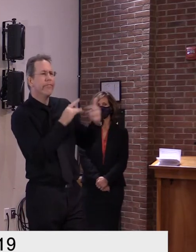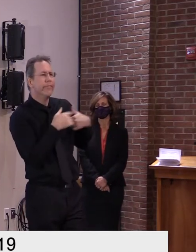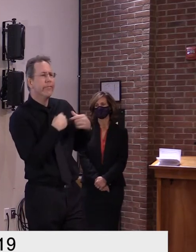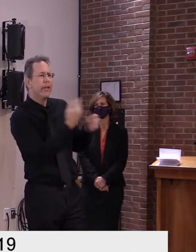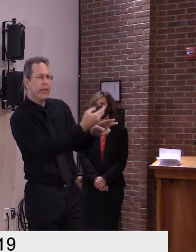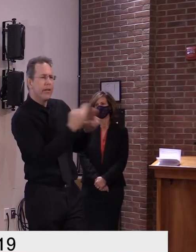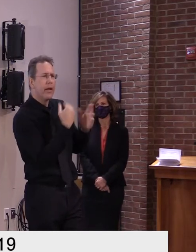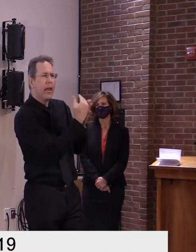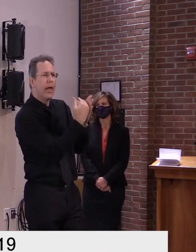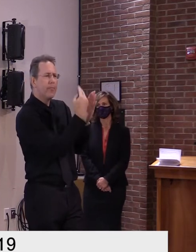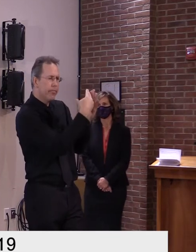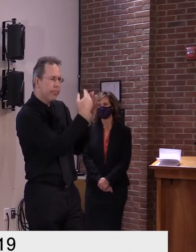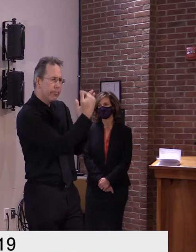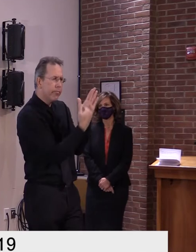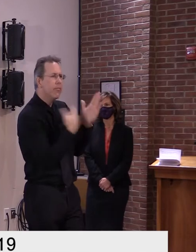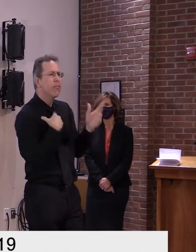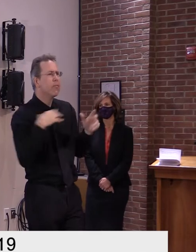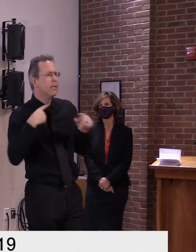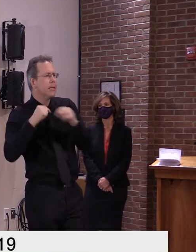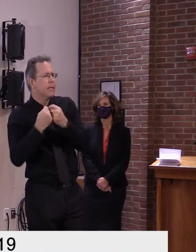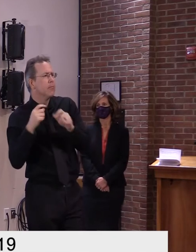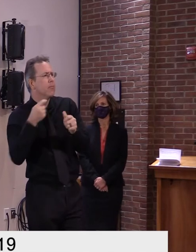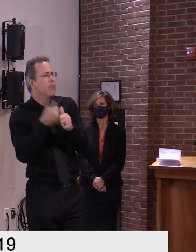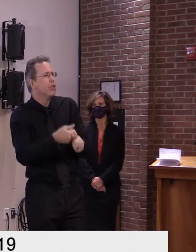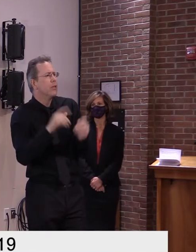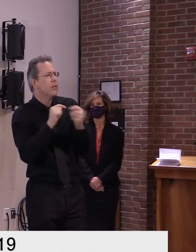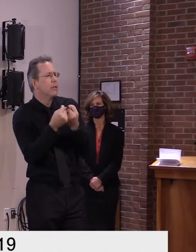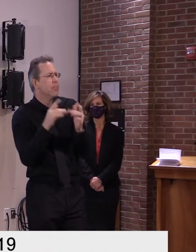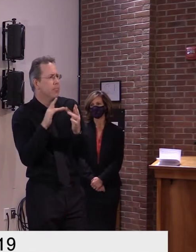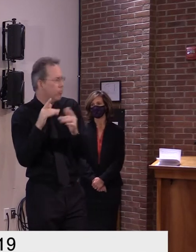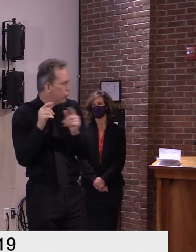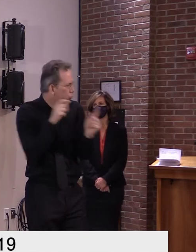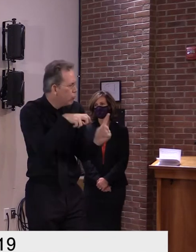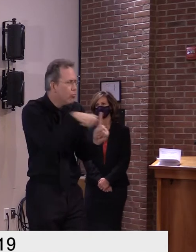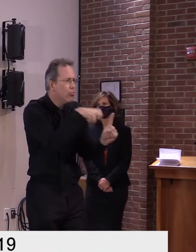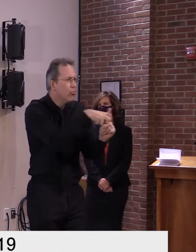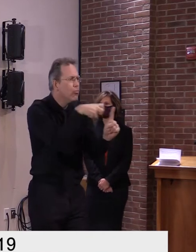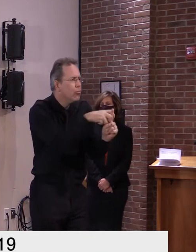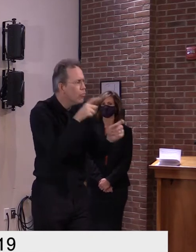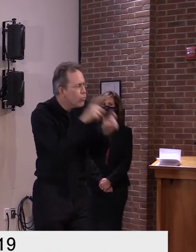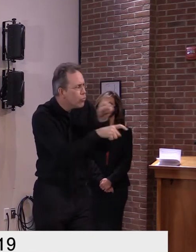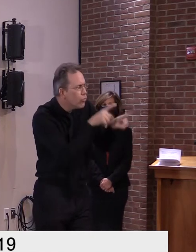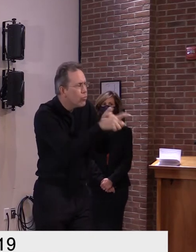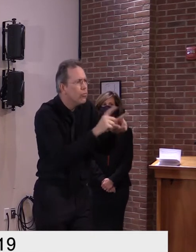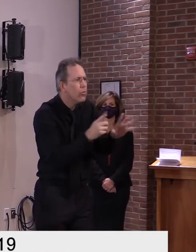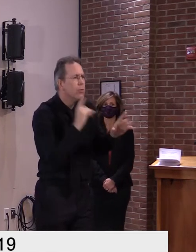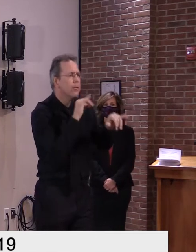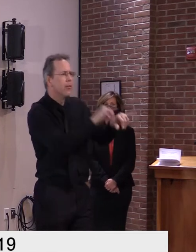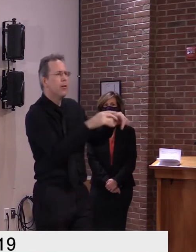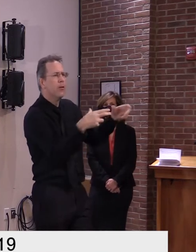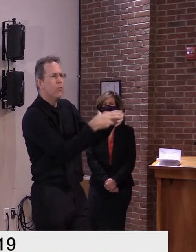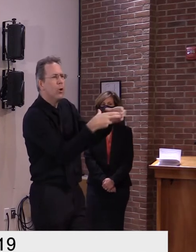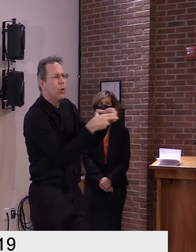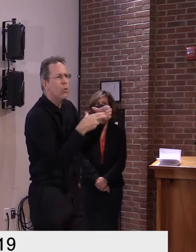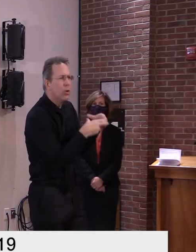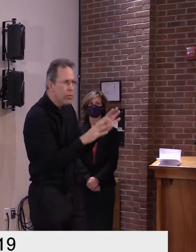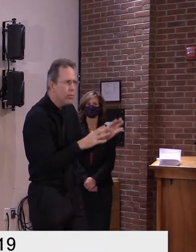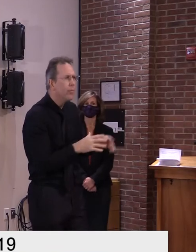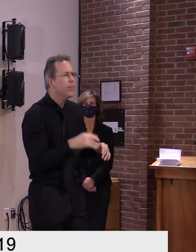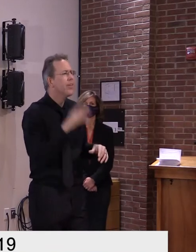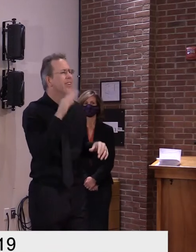that we don't spread the virus in a substantial way. So we deal with it the same